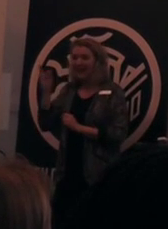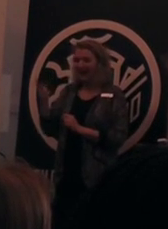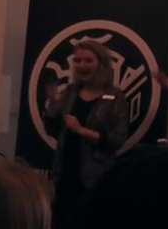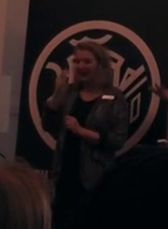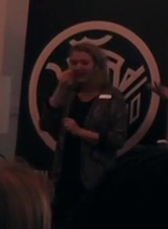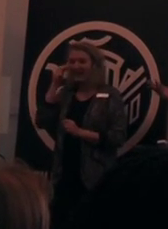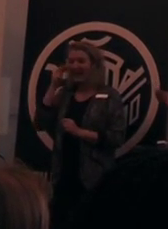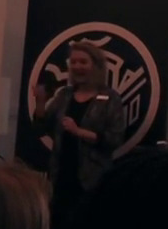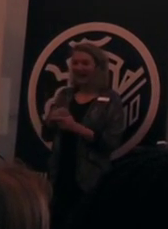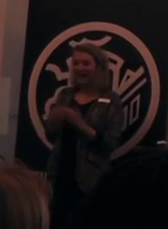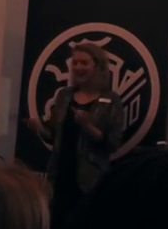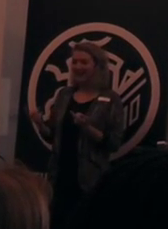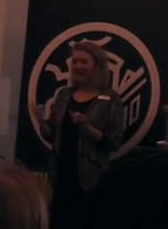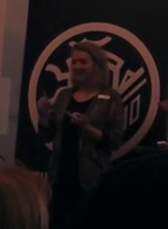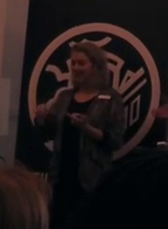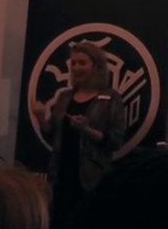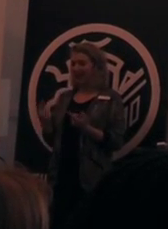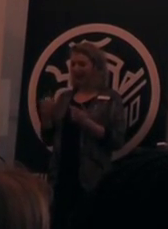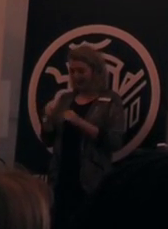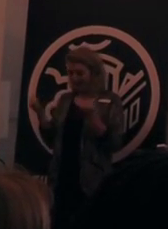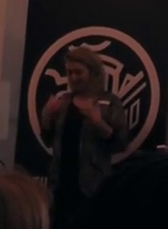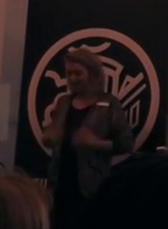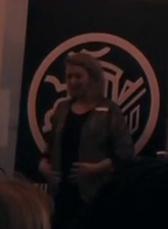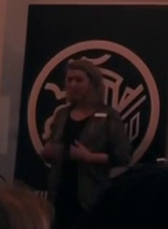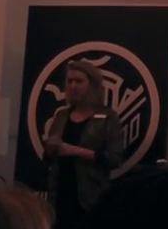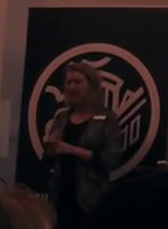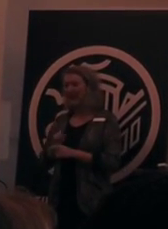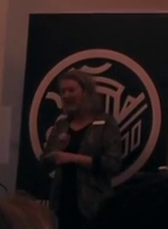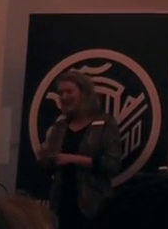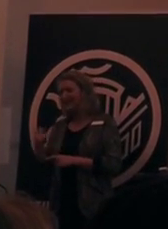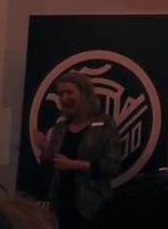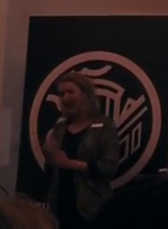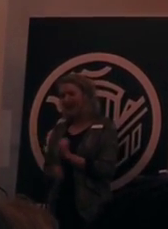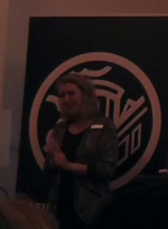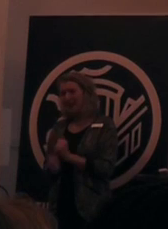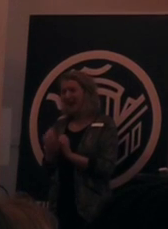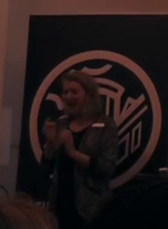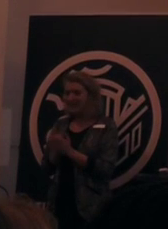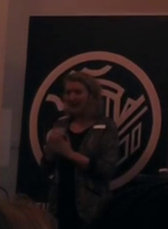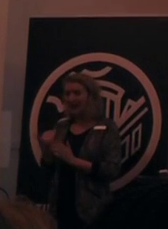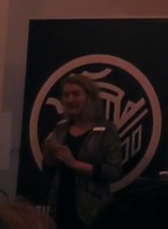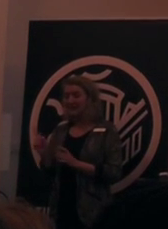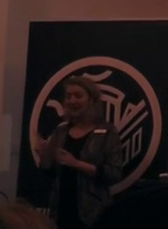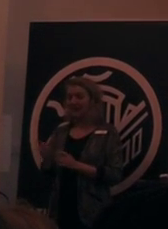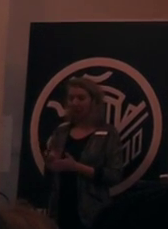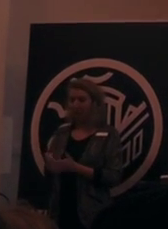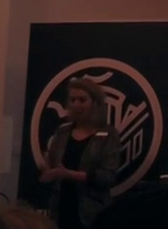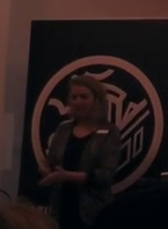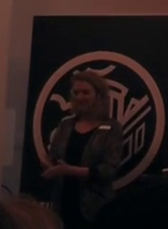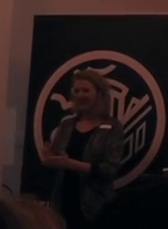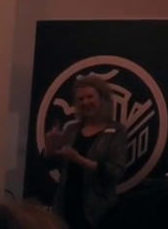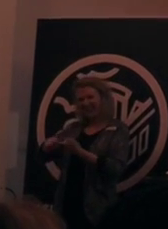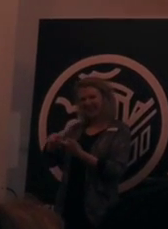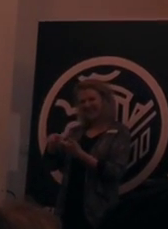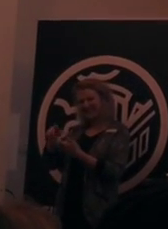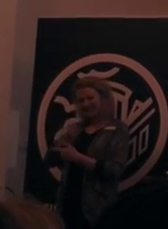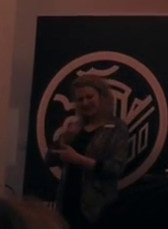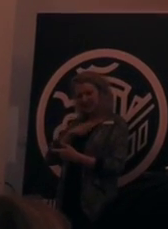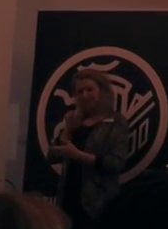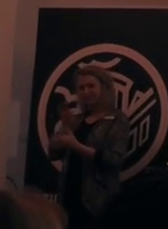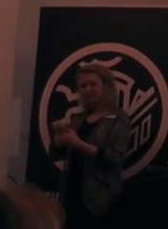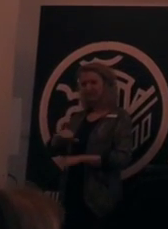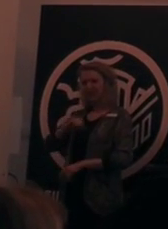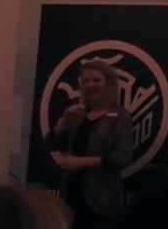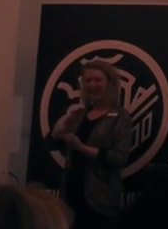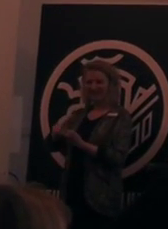colors when we're born. And so this is always going to be a struggle. There's always these difficulties. So one more story about pride, another